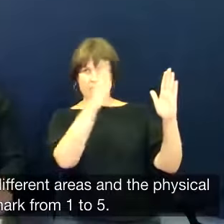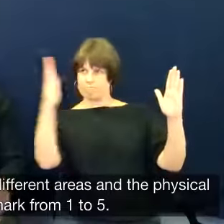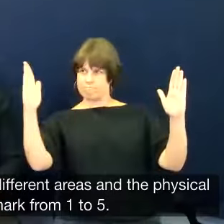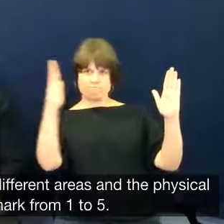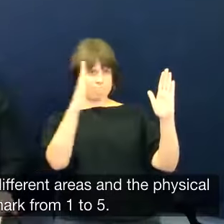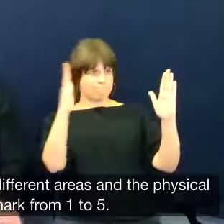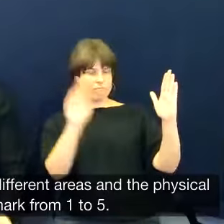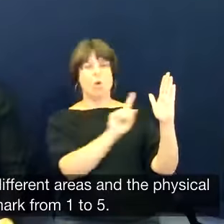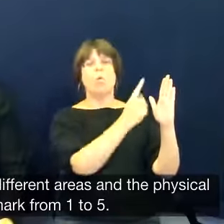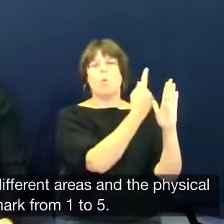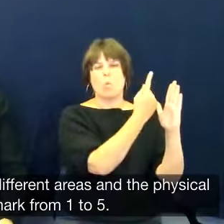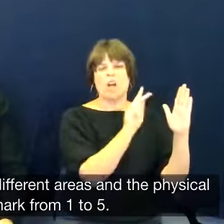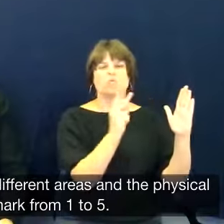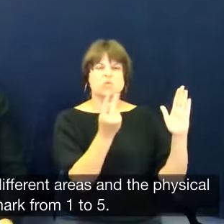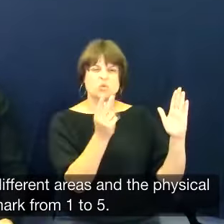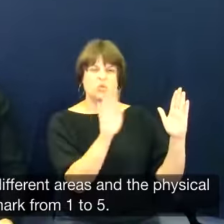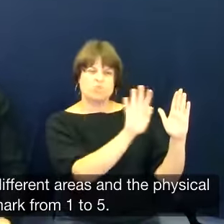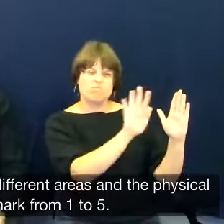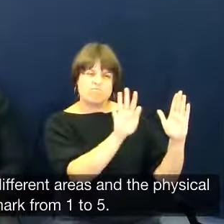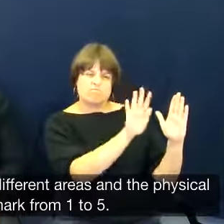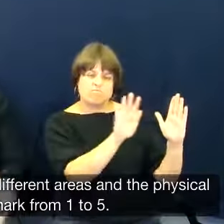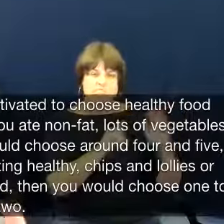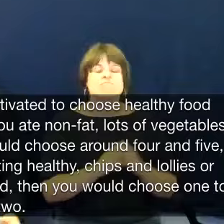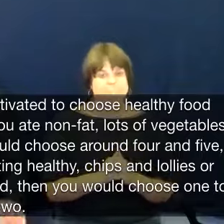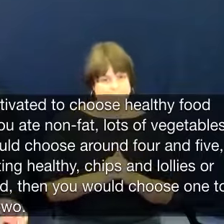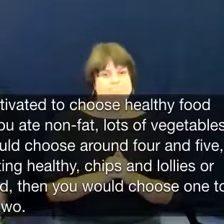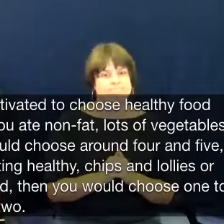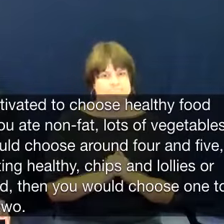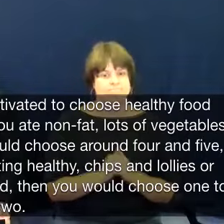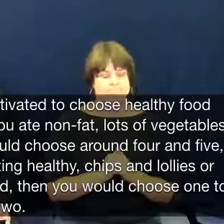choose 1 or 1 to 2. And those are the